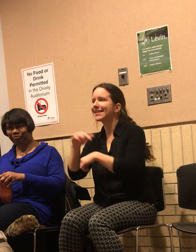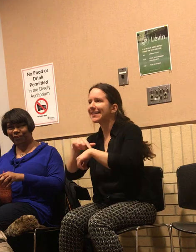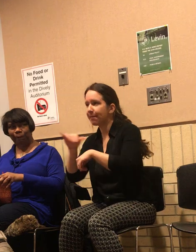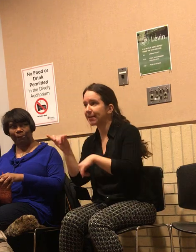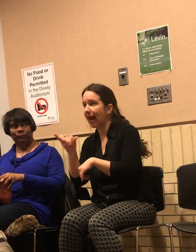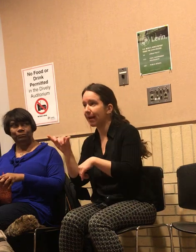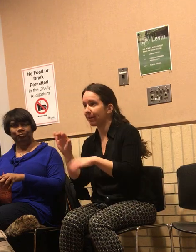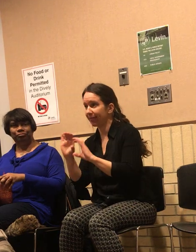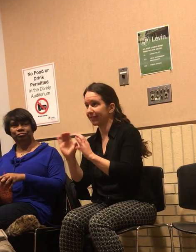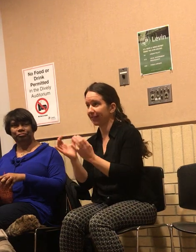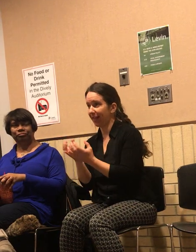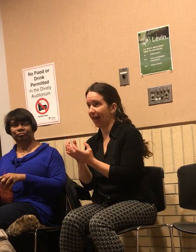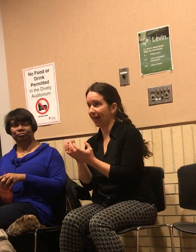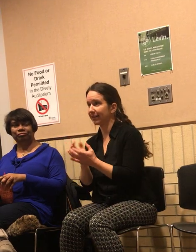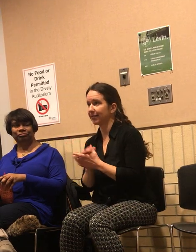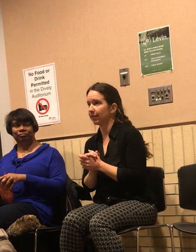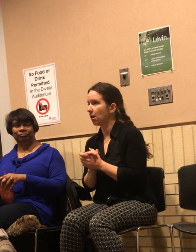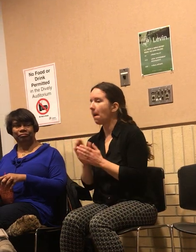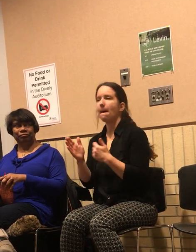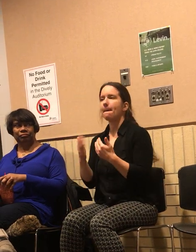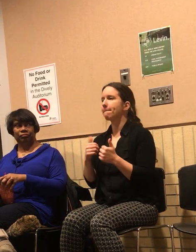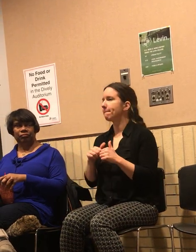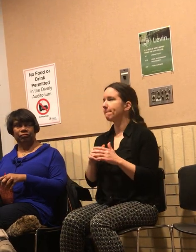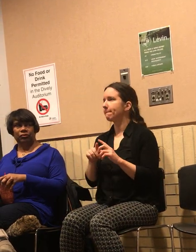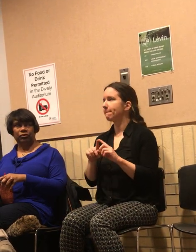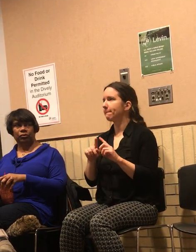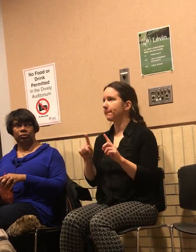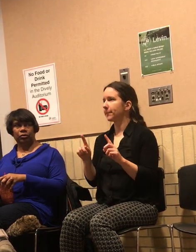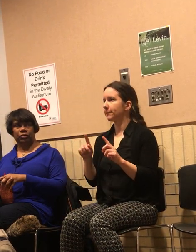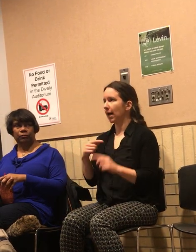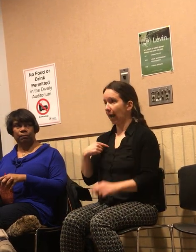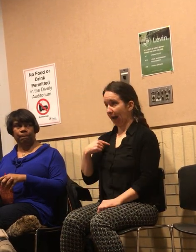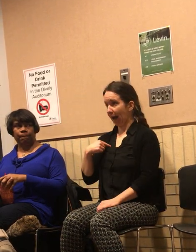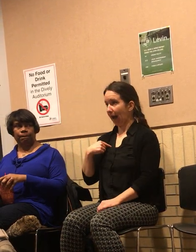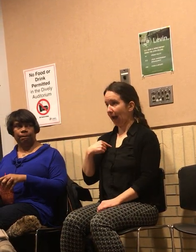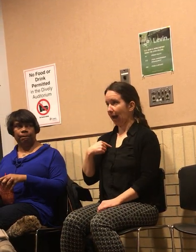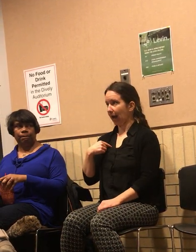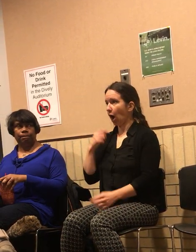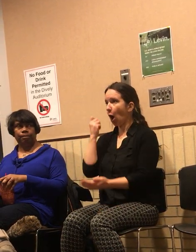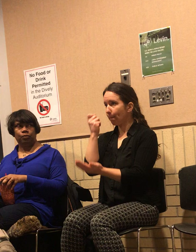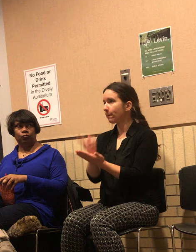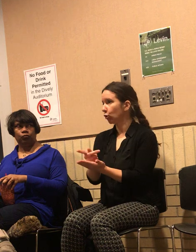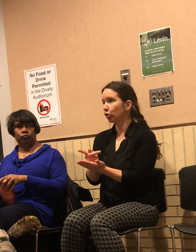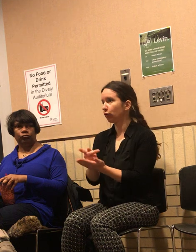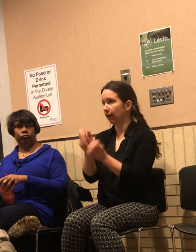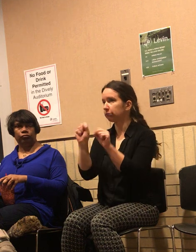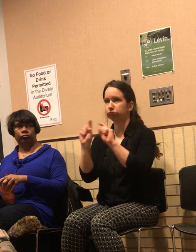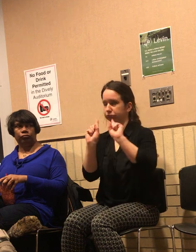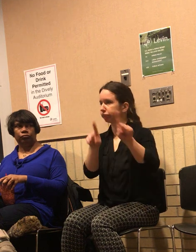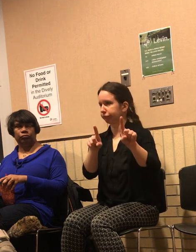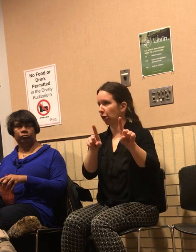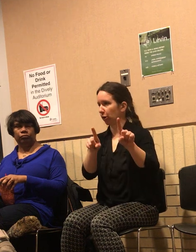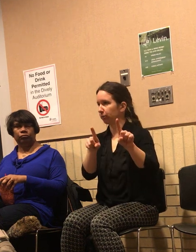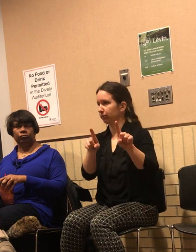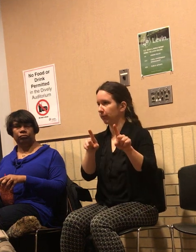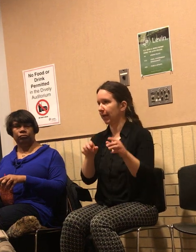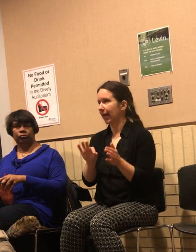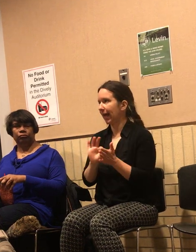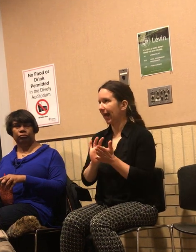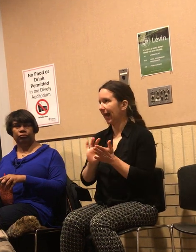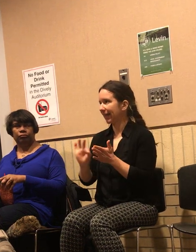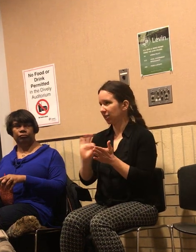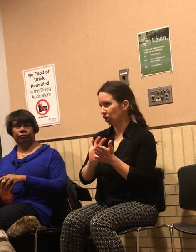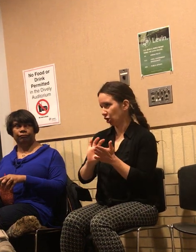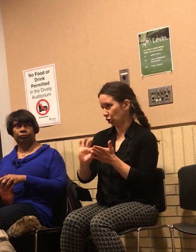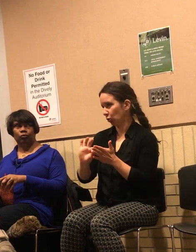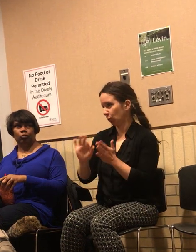you decide that community service is something that you want to do on Friday, instead of coming here, I will give you an excused absence if you provide